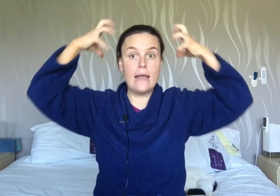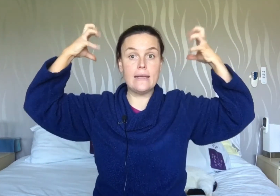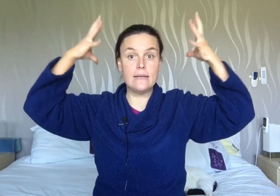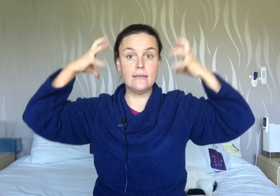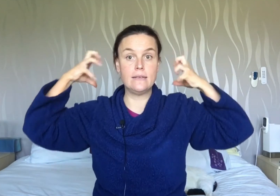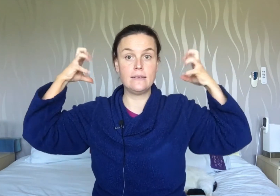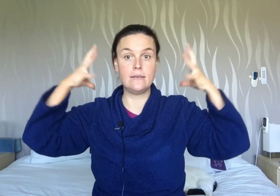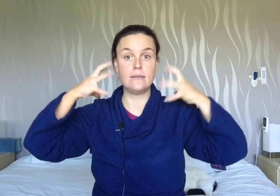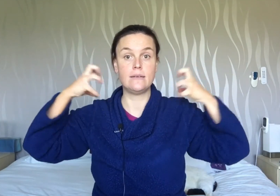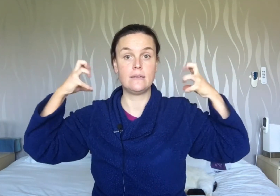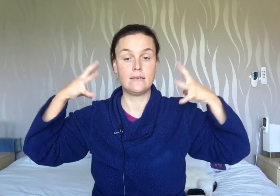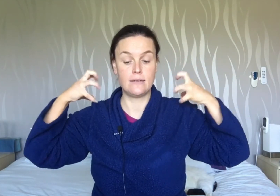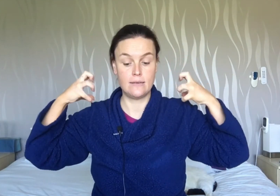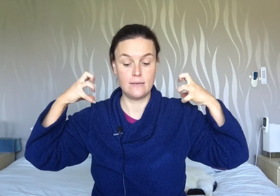Lion.